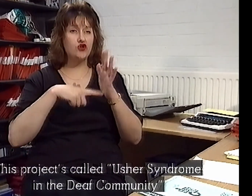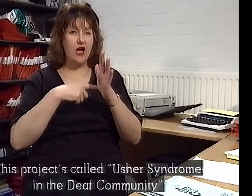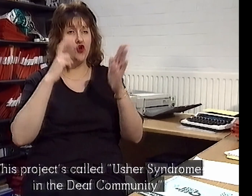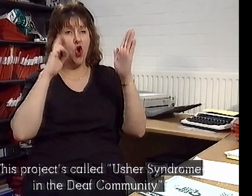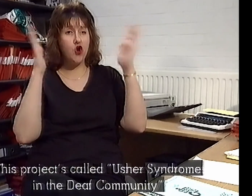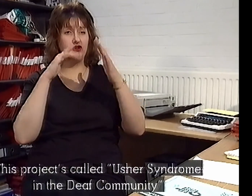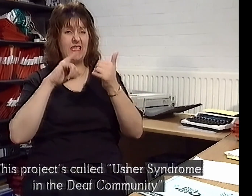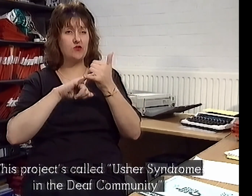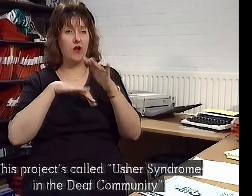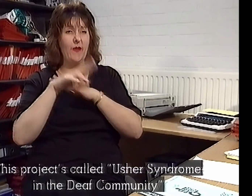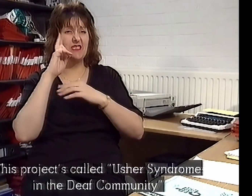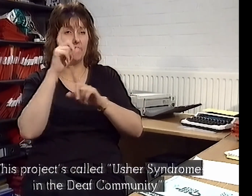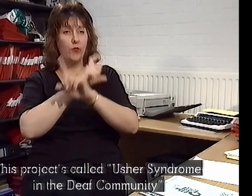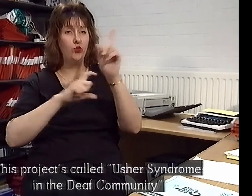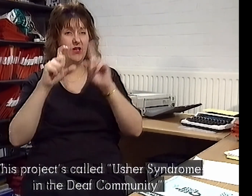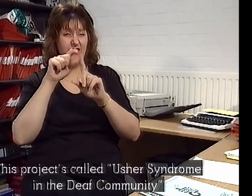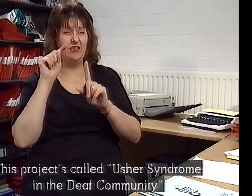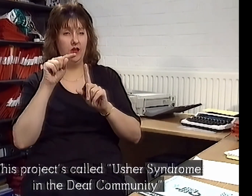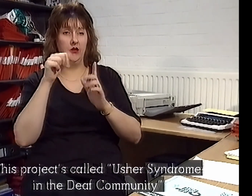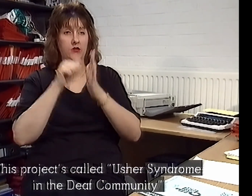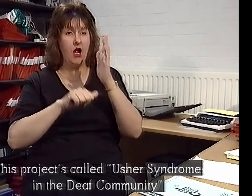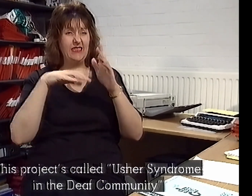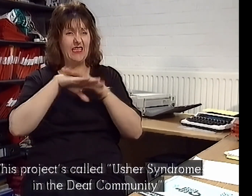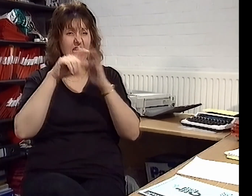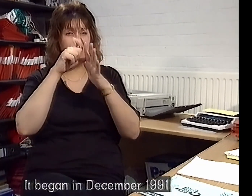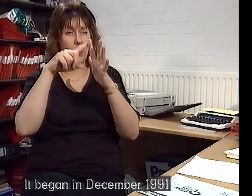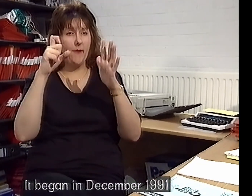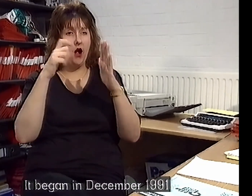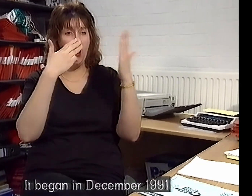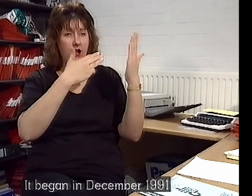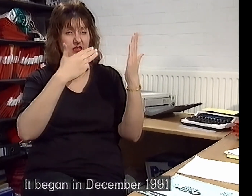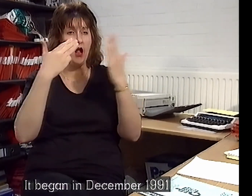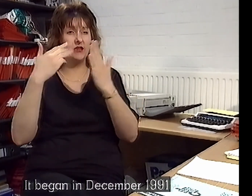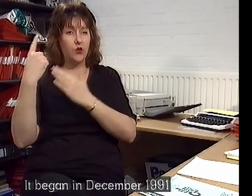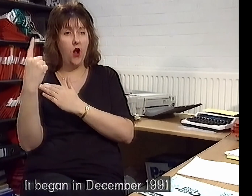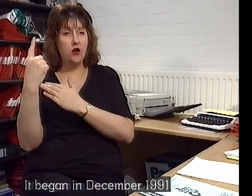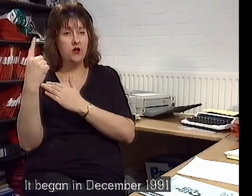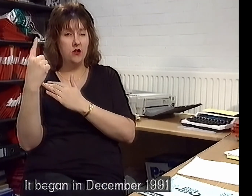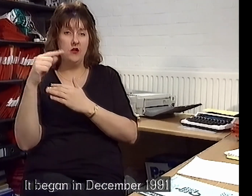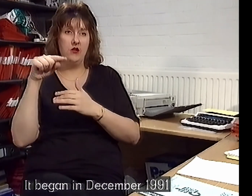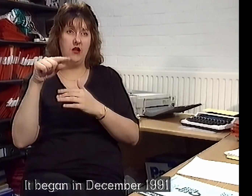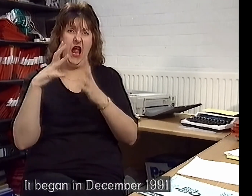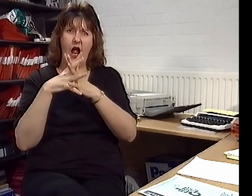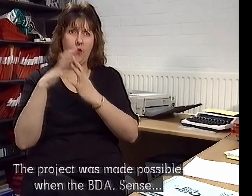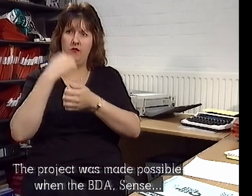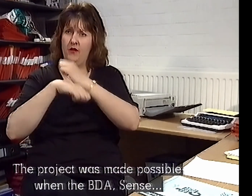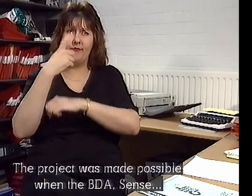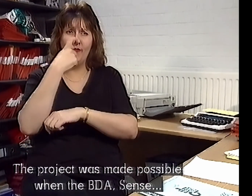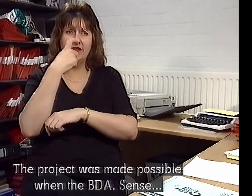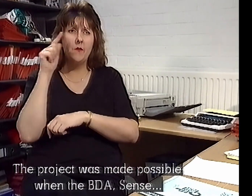This project is called Usher syndrome in the deaf community, and it began in December 1991. The project